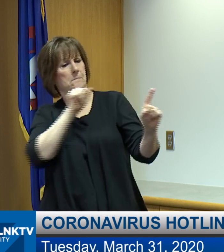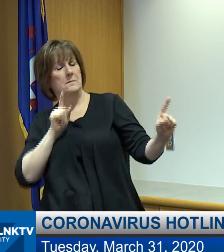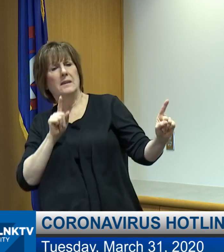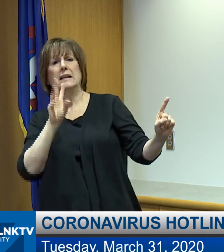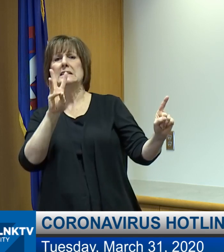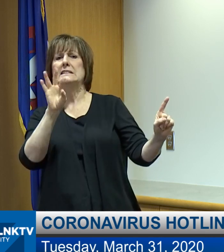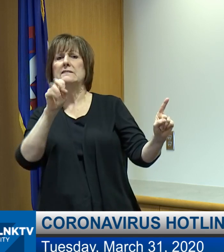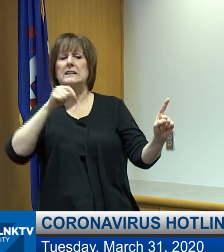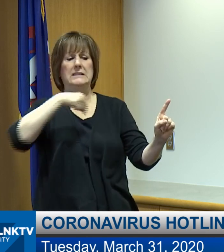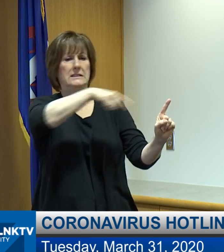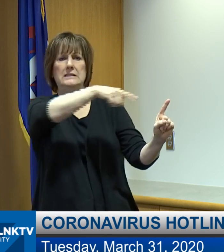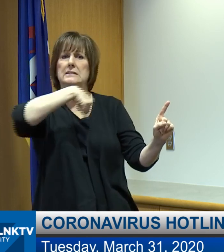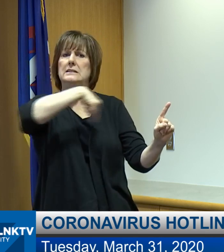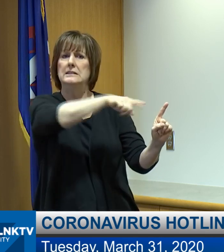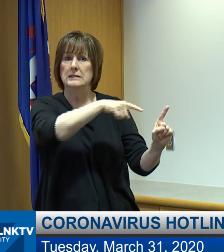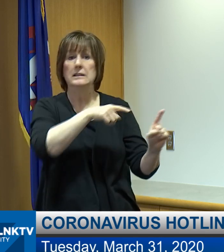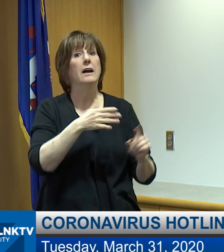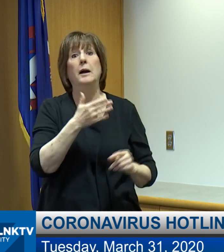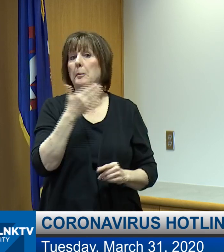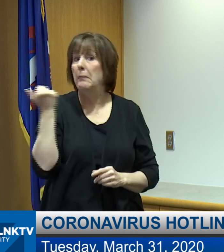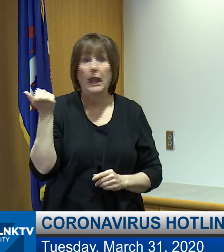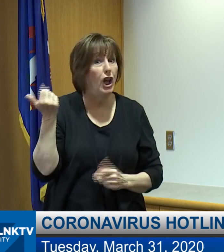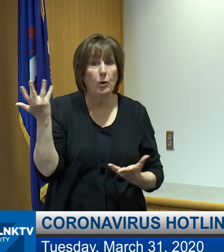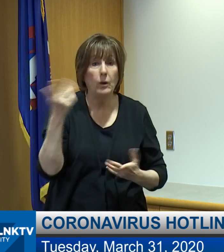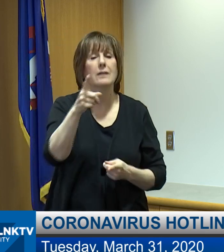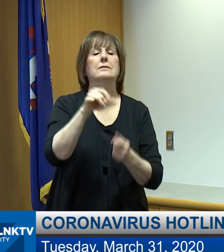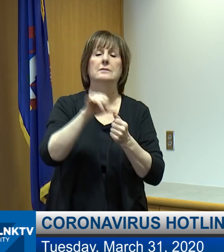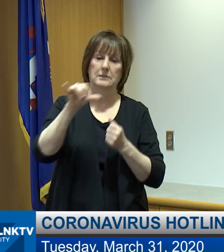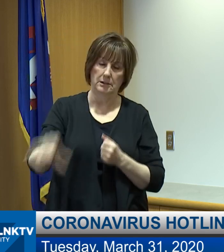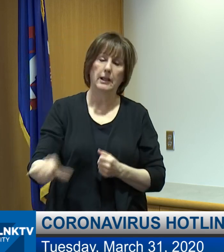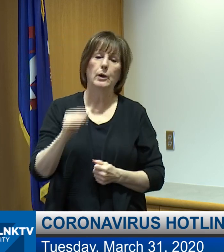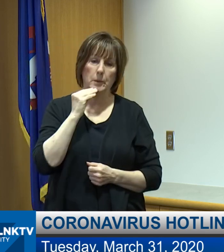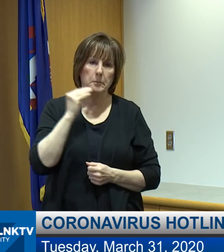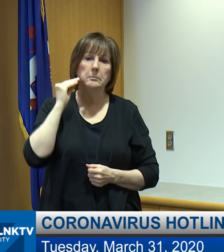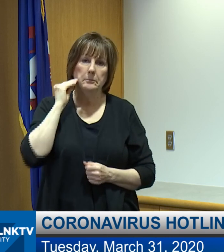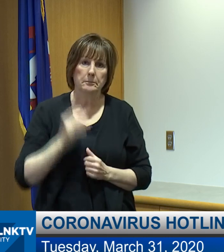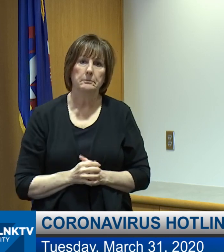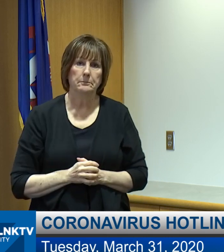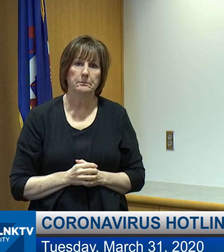between you and others. But better yet, stay home.